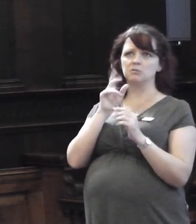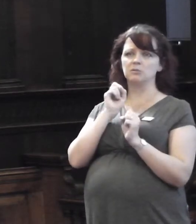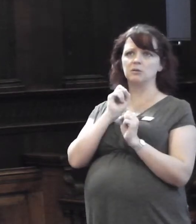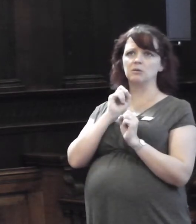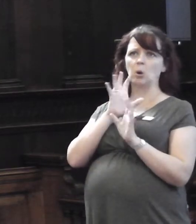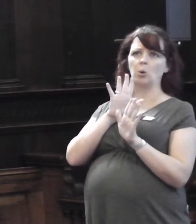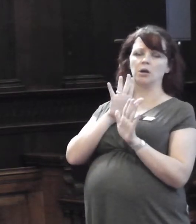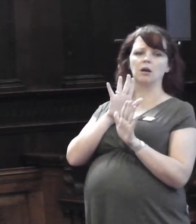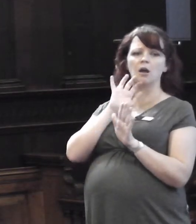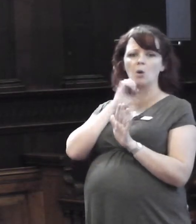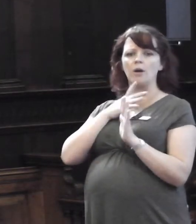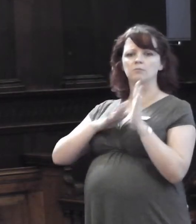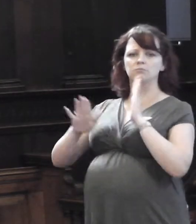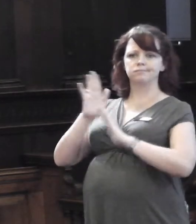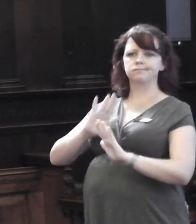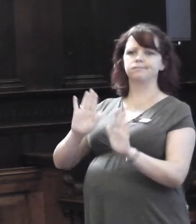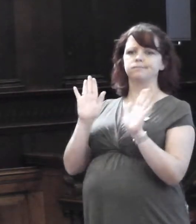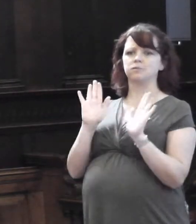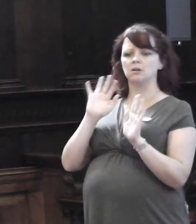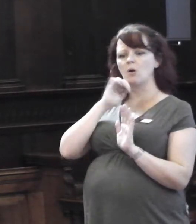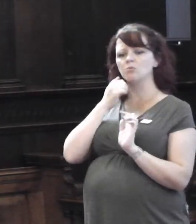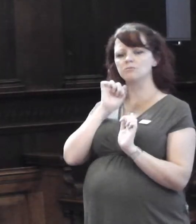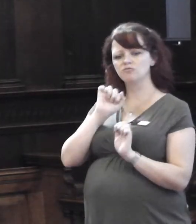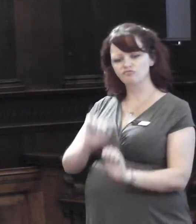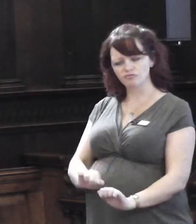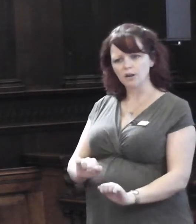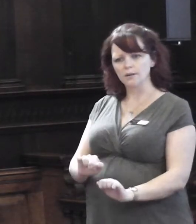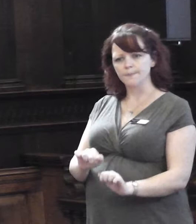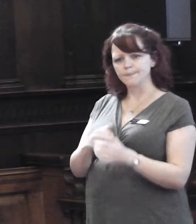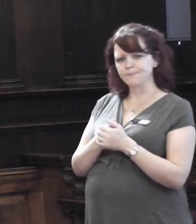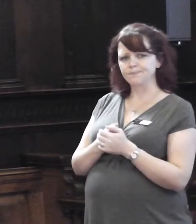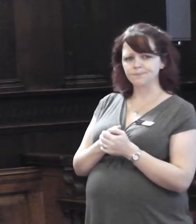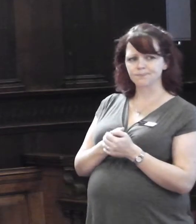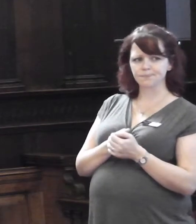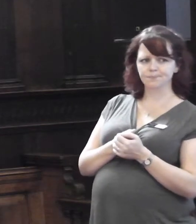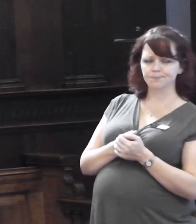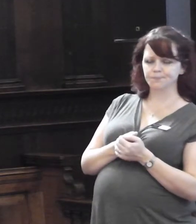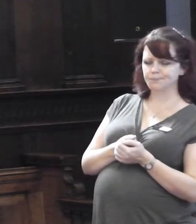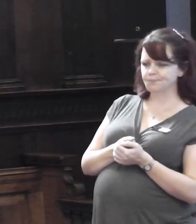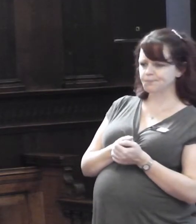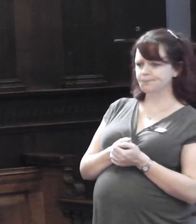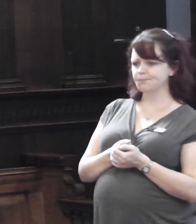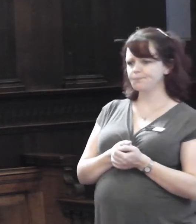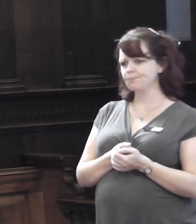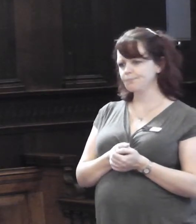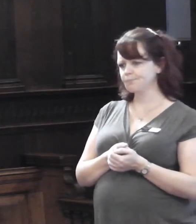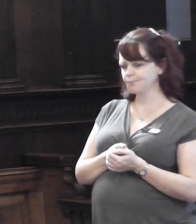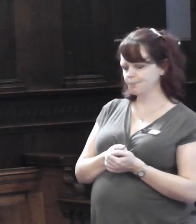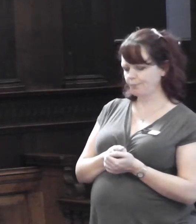so achieve the objective of committing the sexual offence.